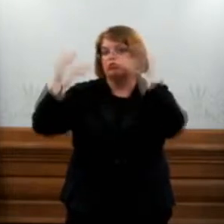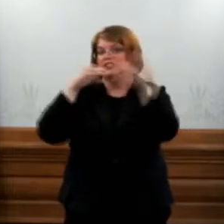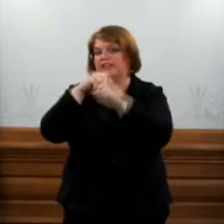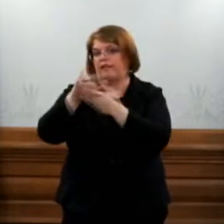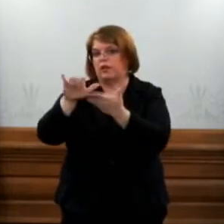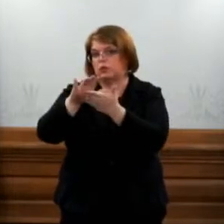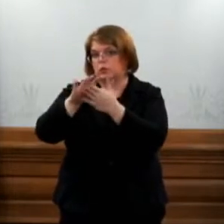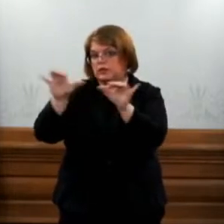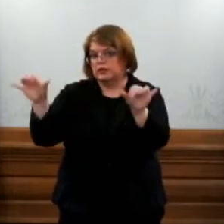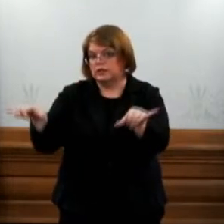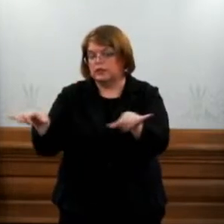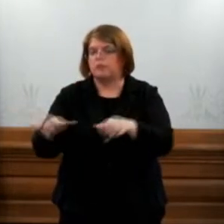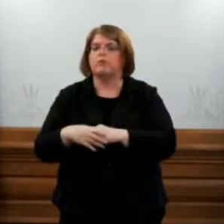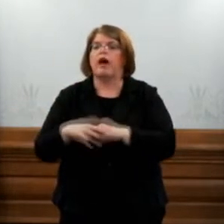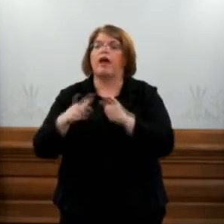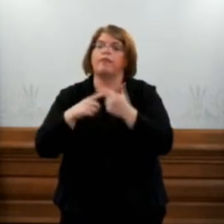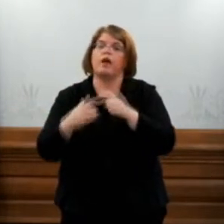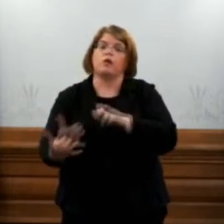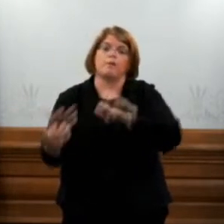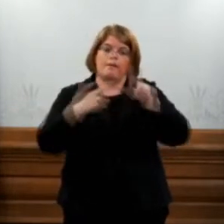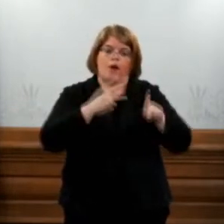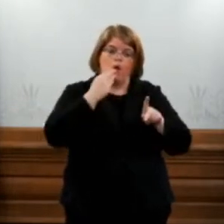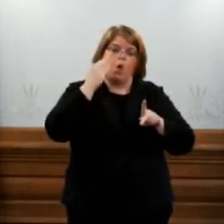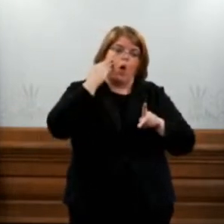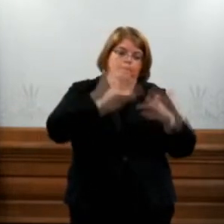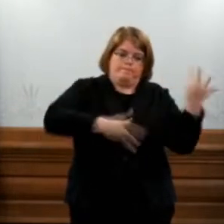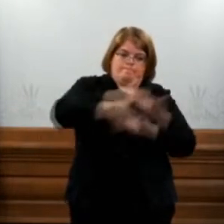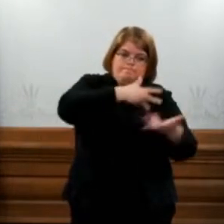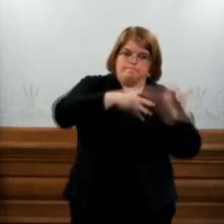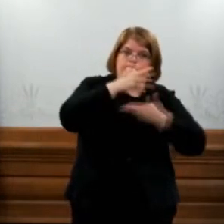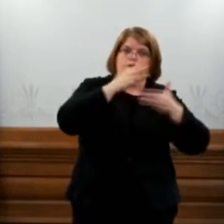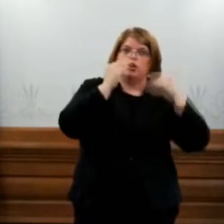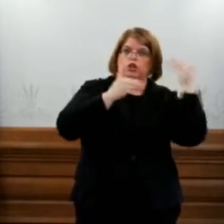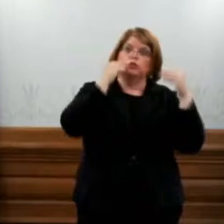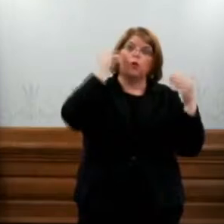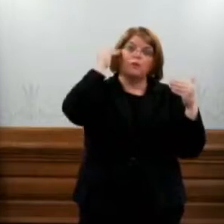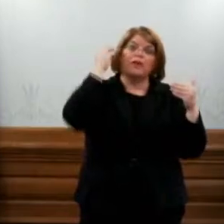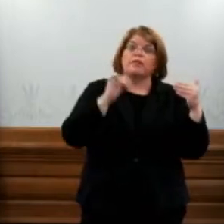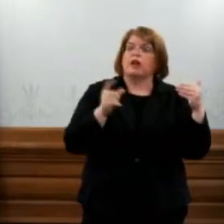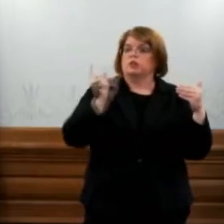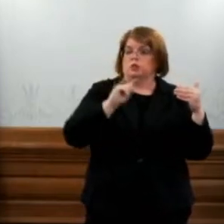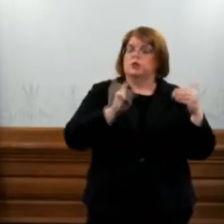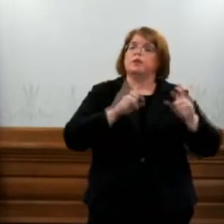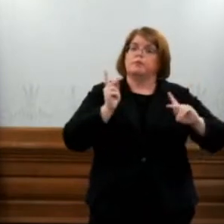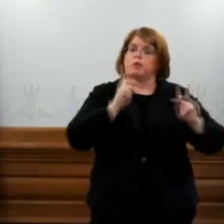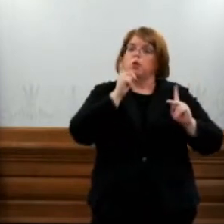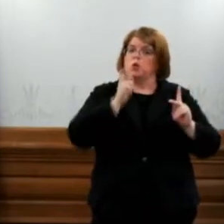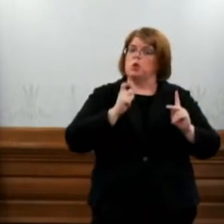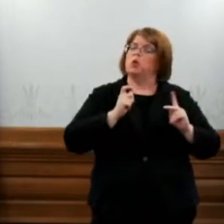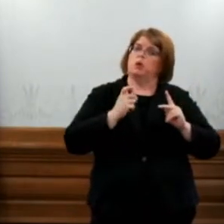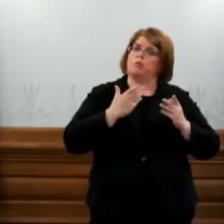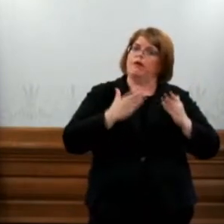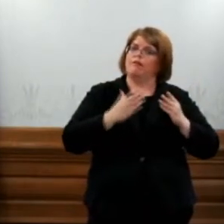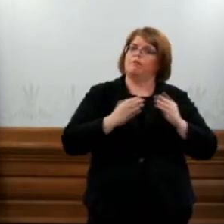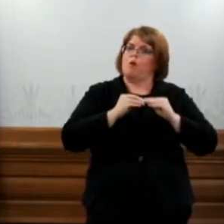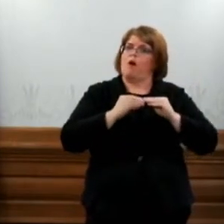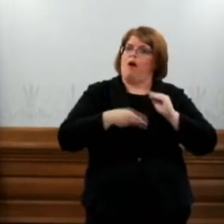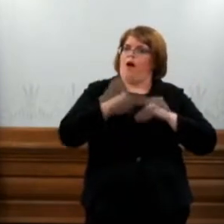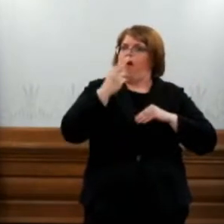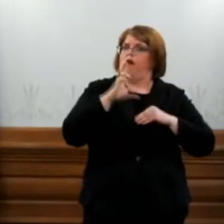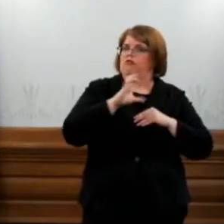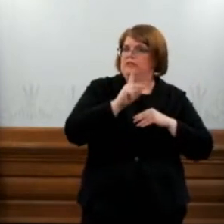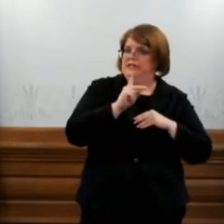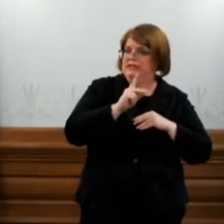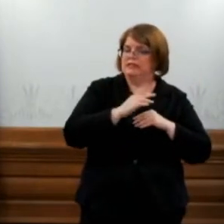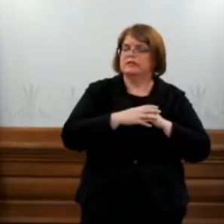who are interacting with the adults in their household? Are they part of vulnerable populations? We know a lot of people based on